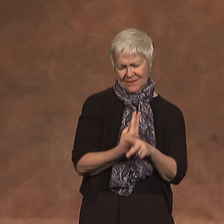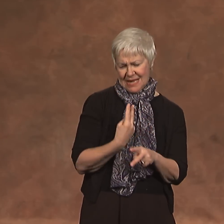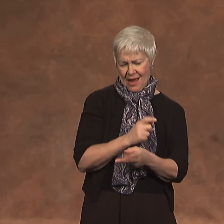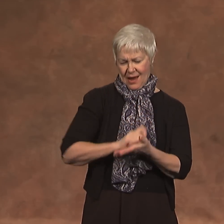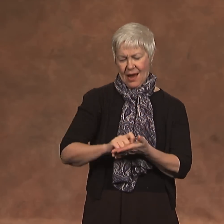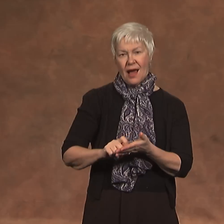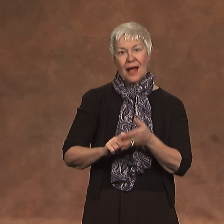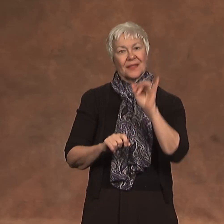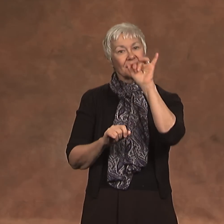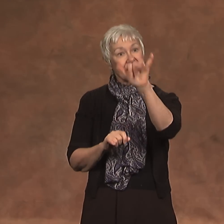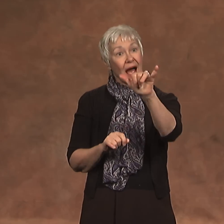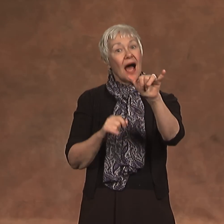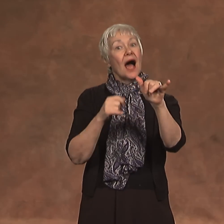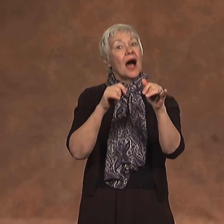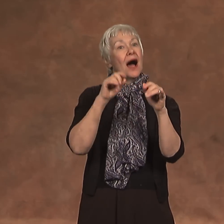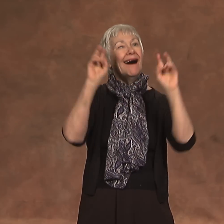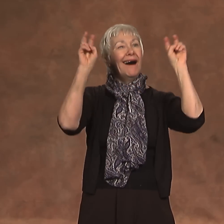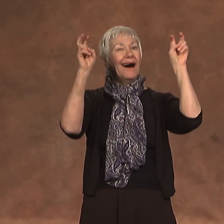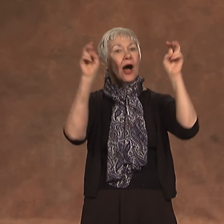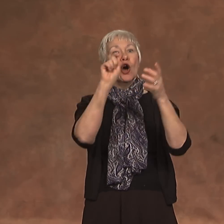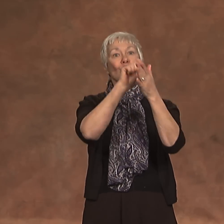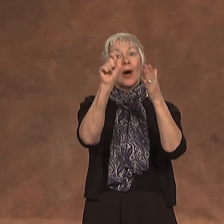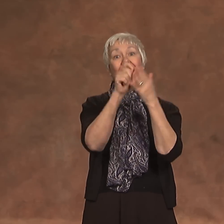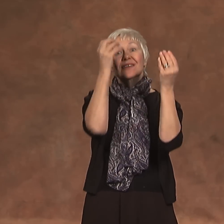work independently and do their own homework.